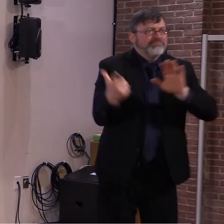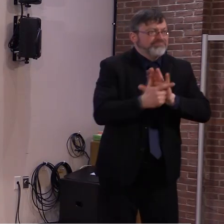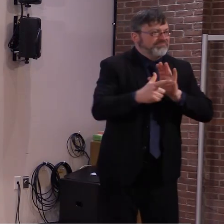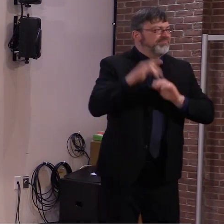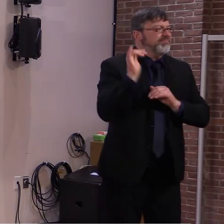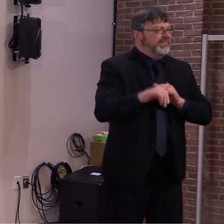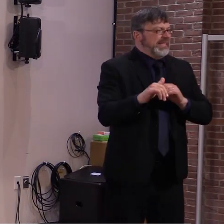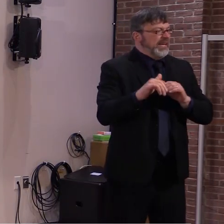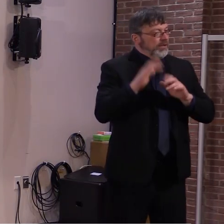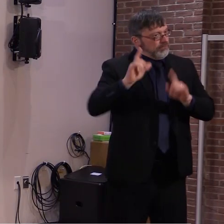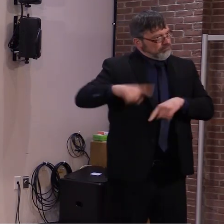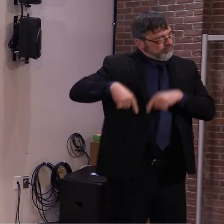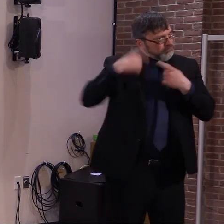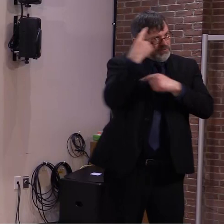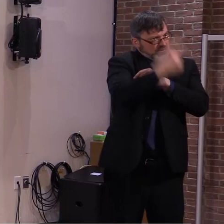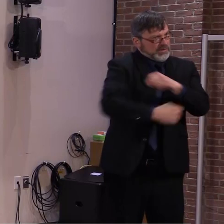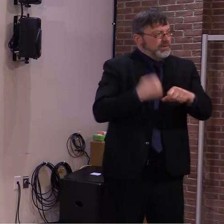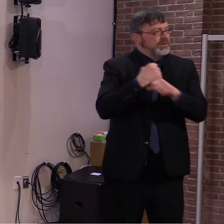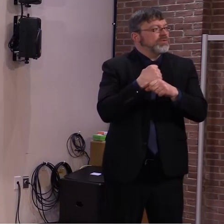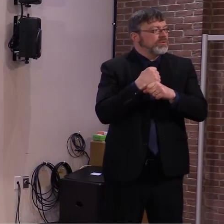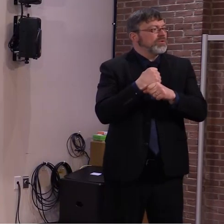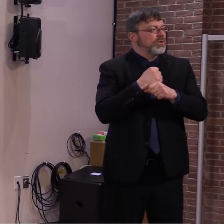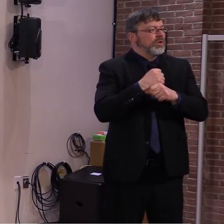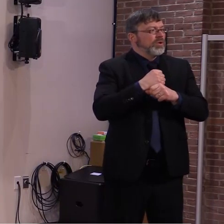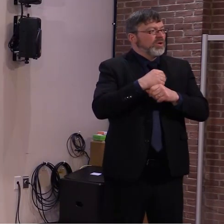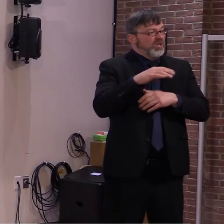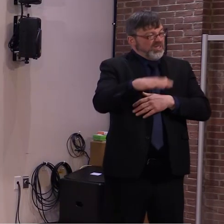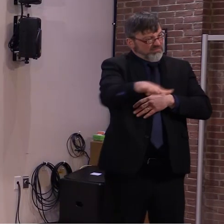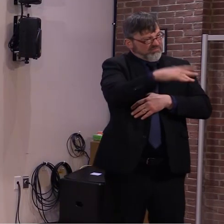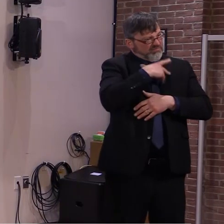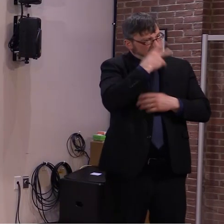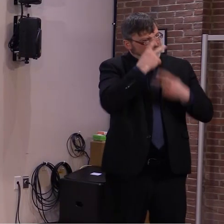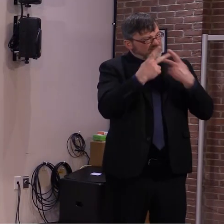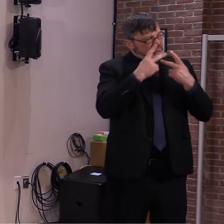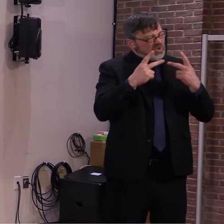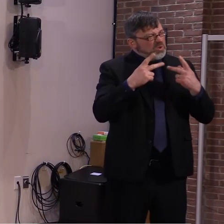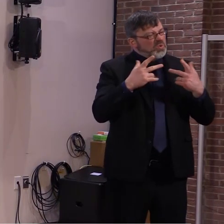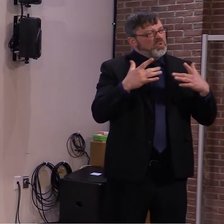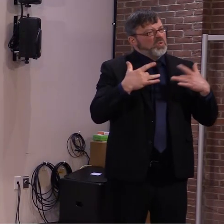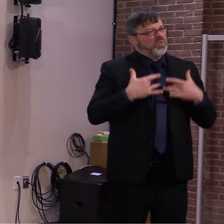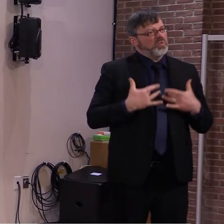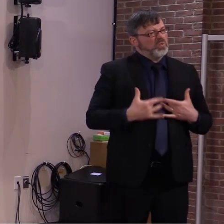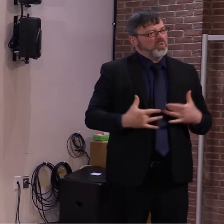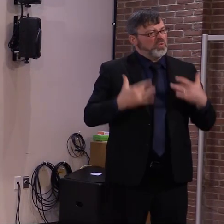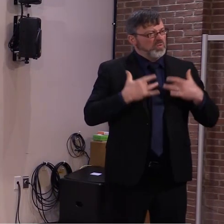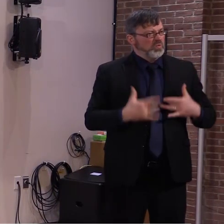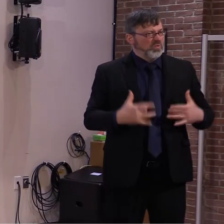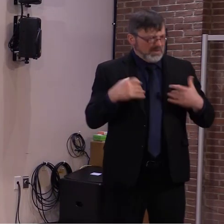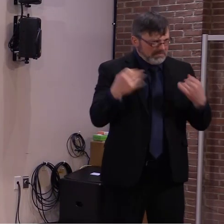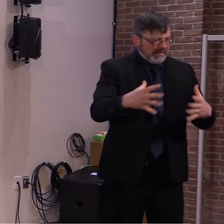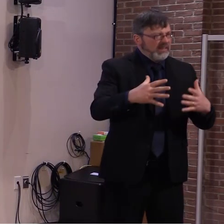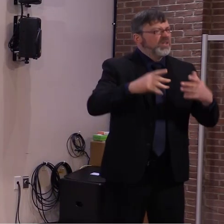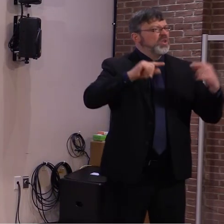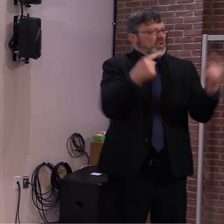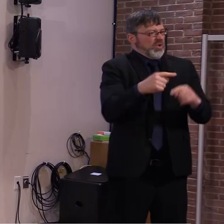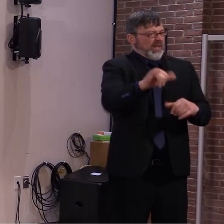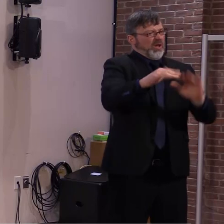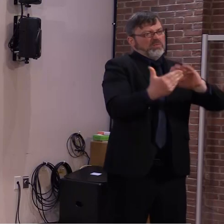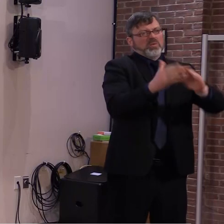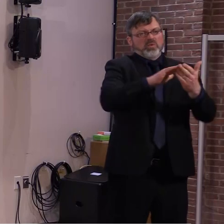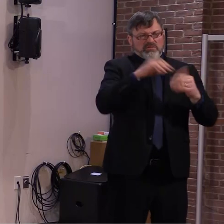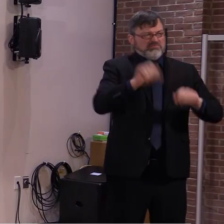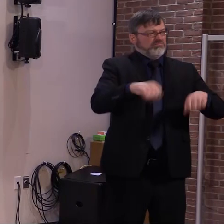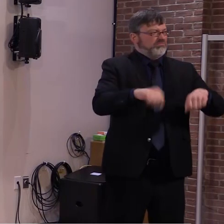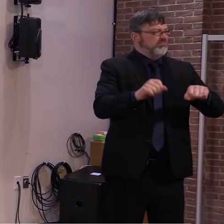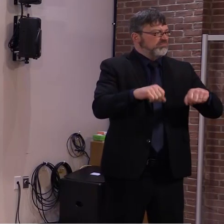senior centers are vital providers in our aging services network, helping to keep over